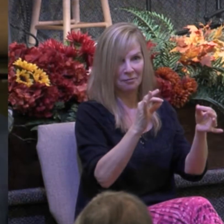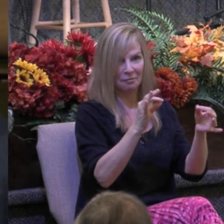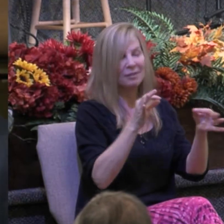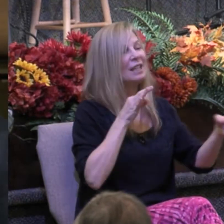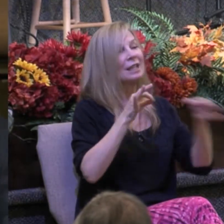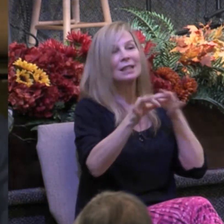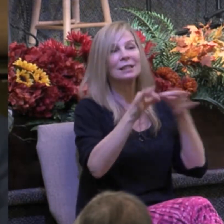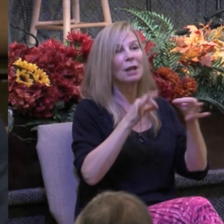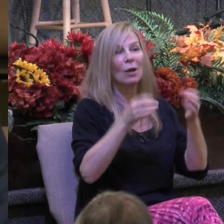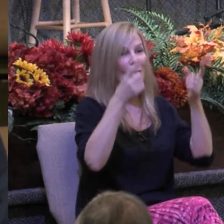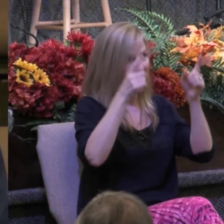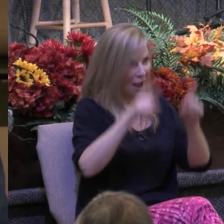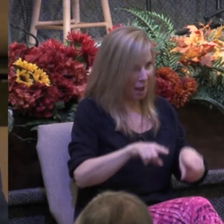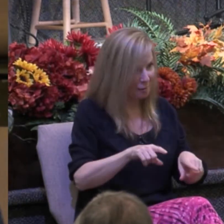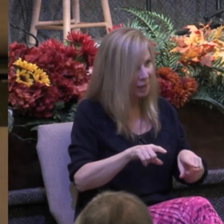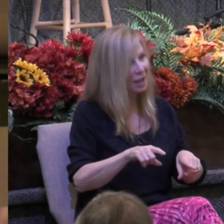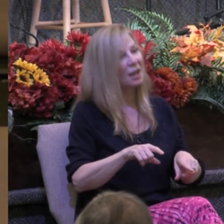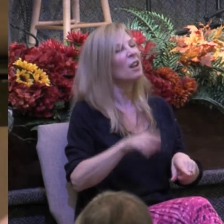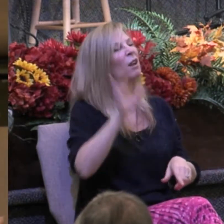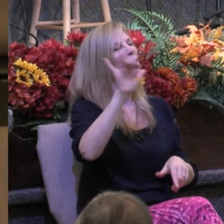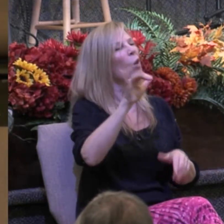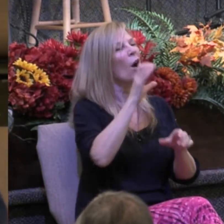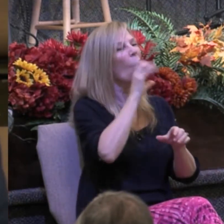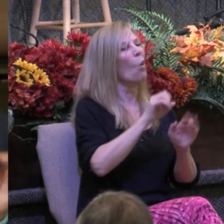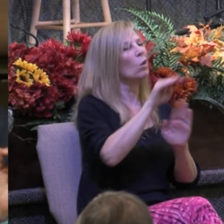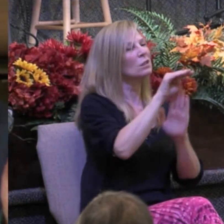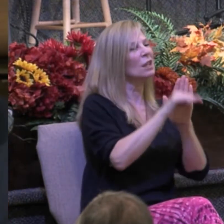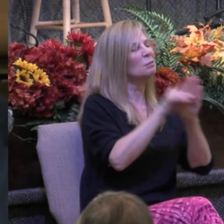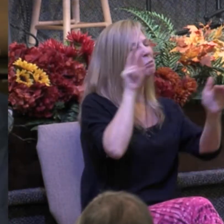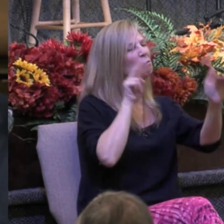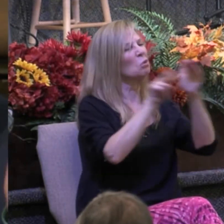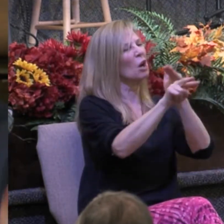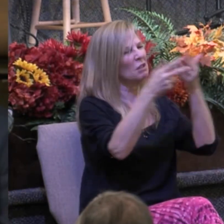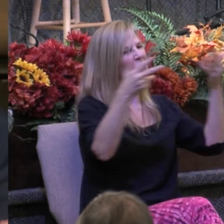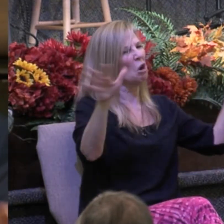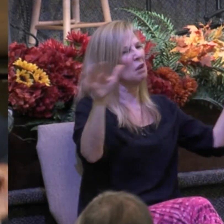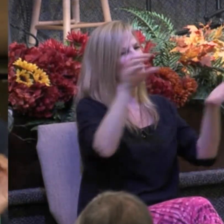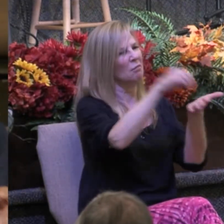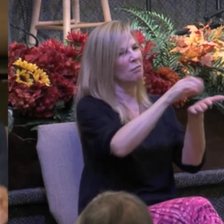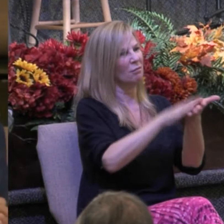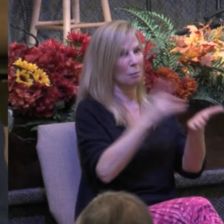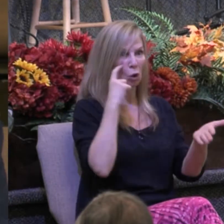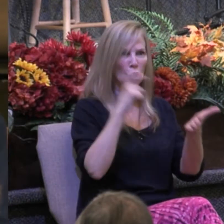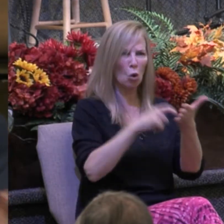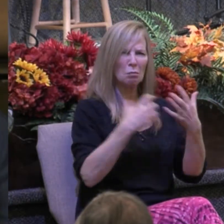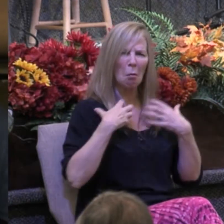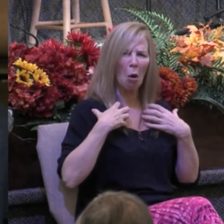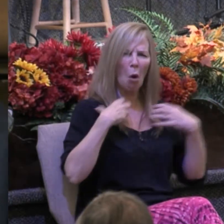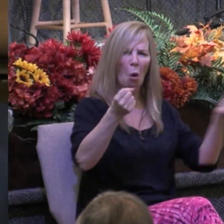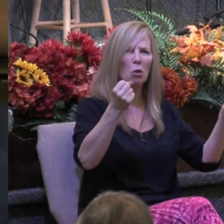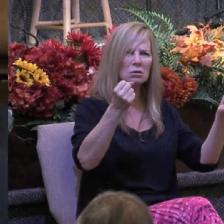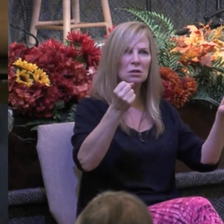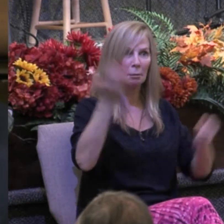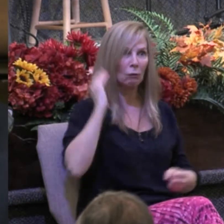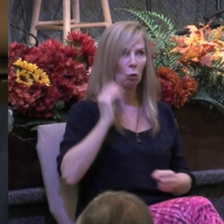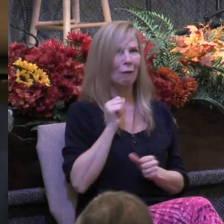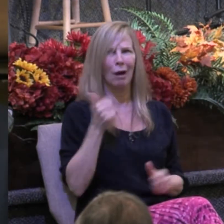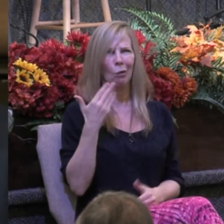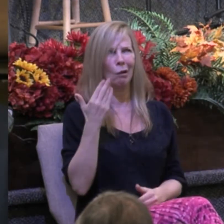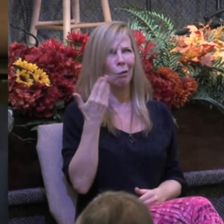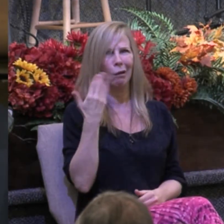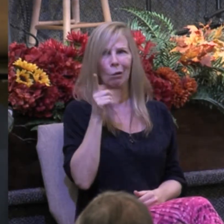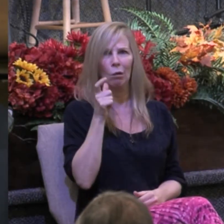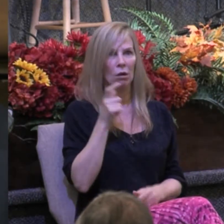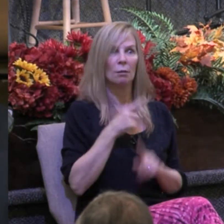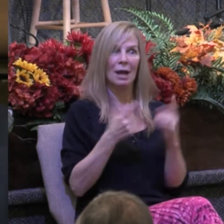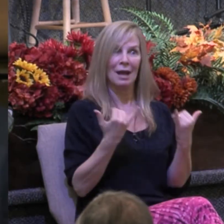took place, was what was prophesied in the Old Testament. But then notice the boldness of this man who had denied Jesus. Starting